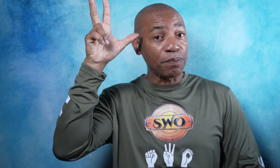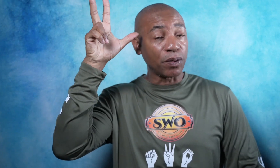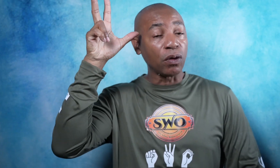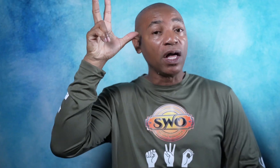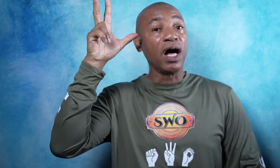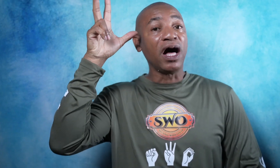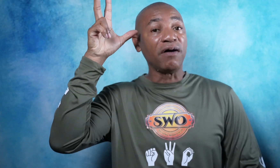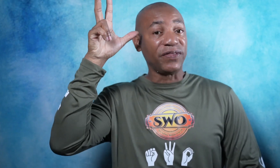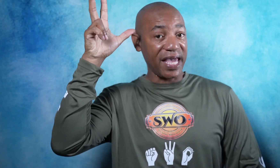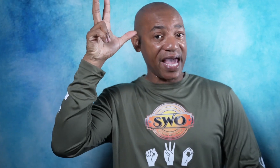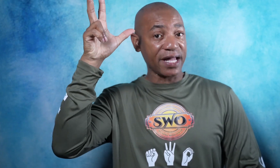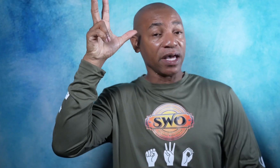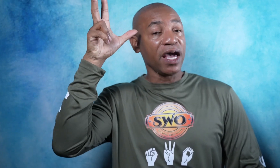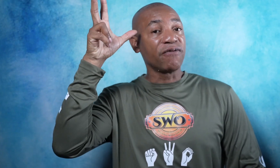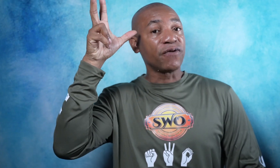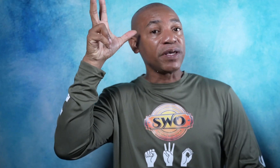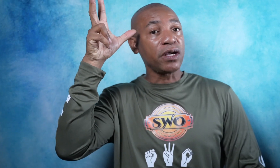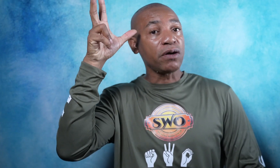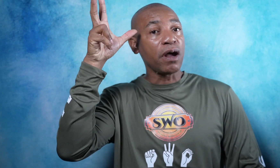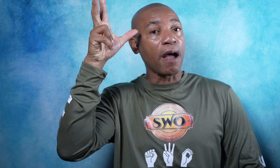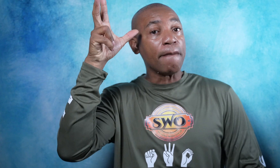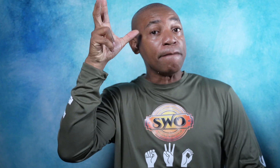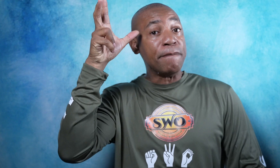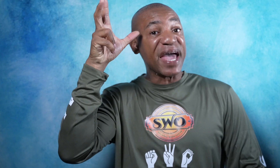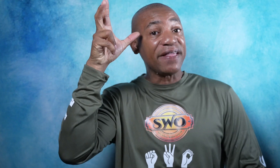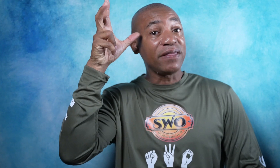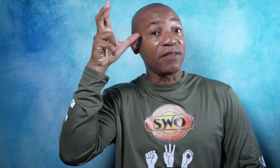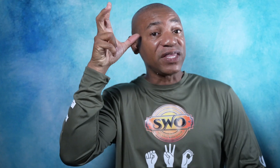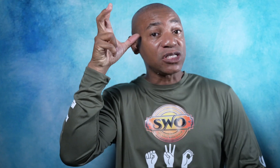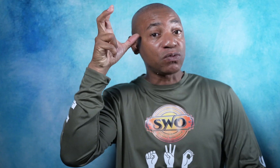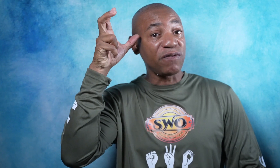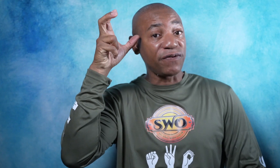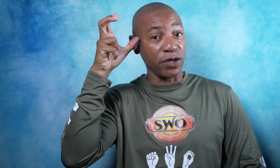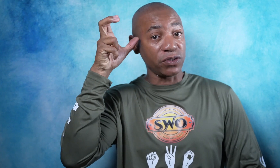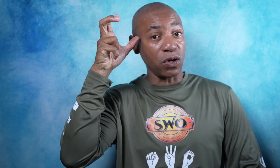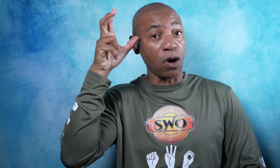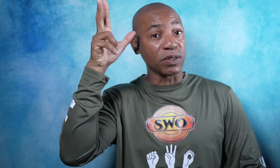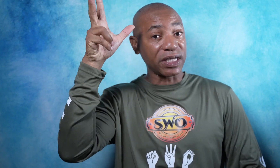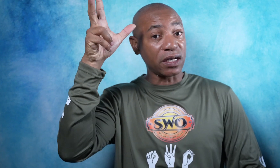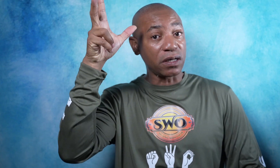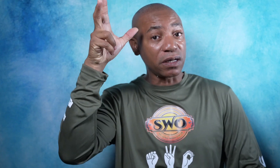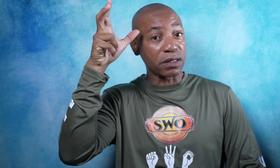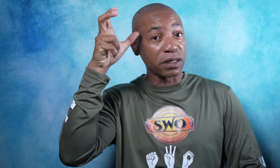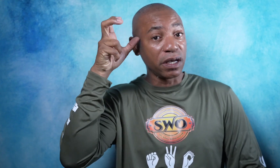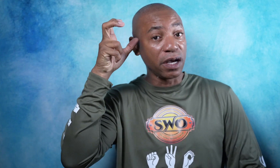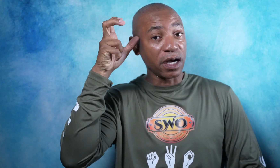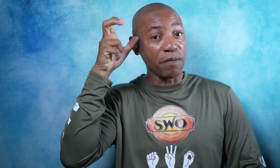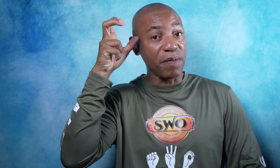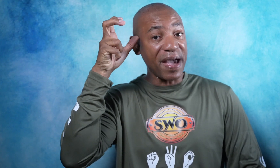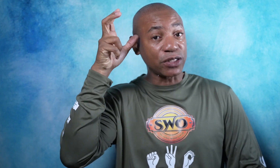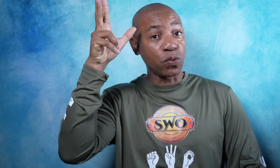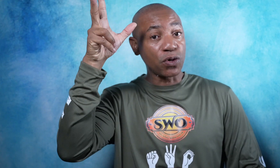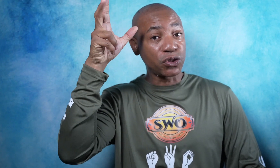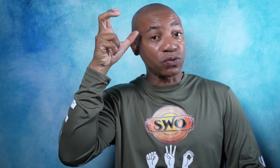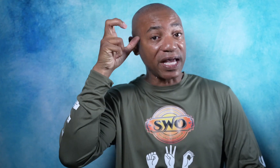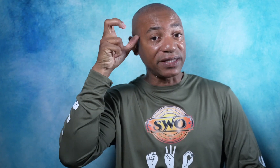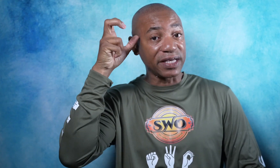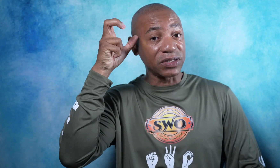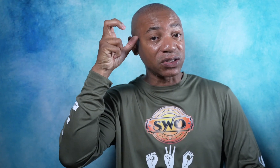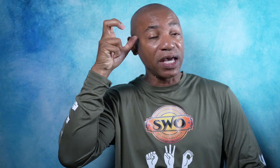temple of the head. And from here, bend these three fingers almost like a hook, coming back towards you like this,